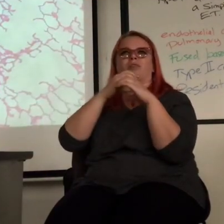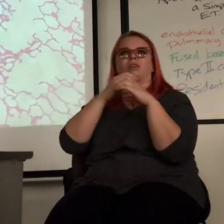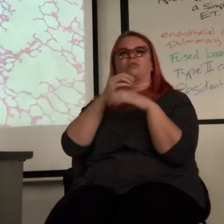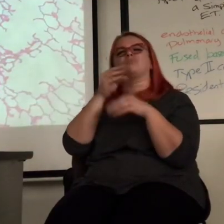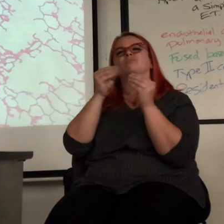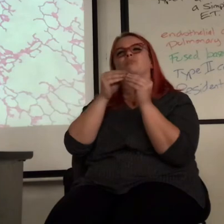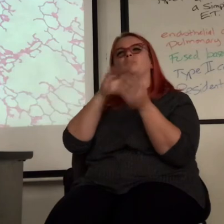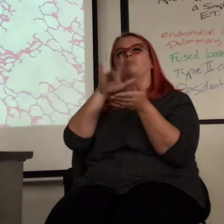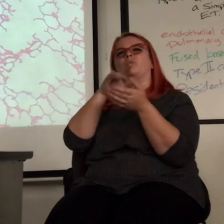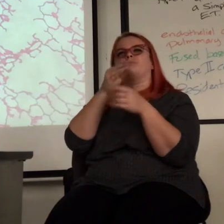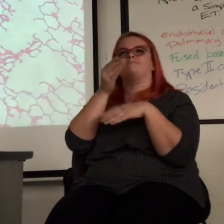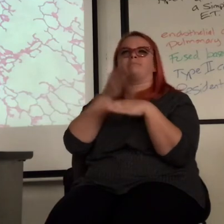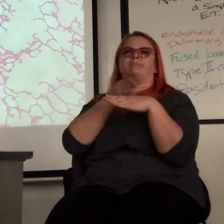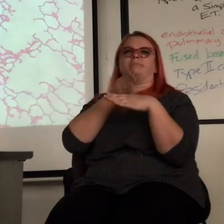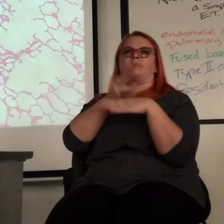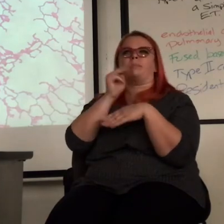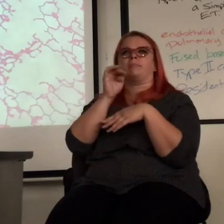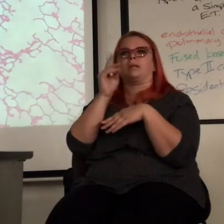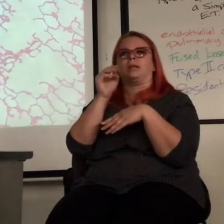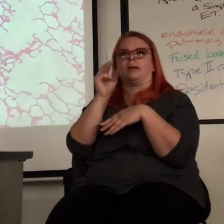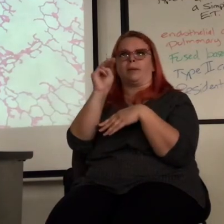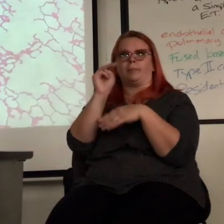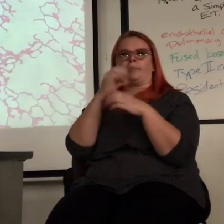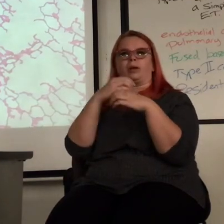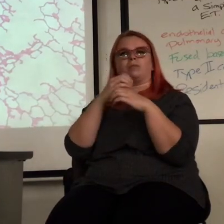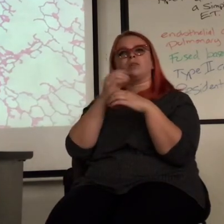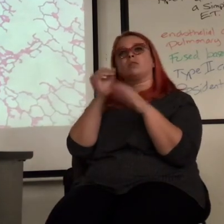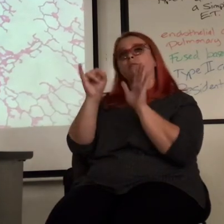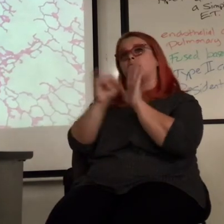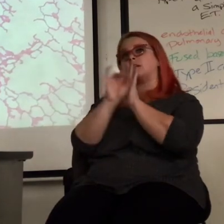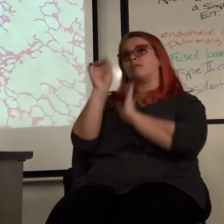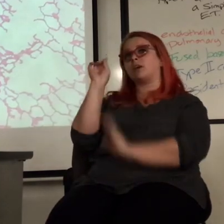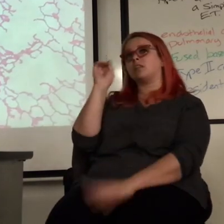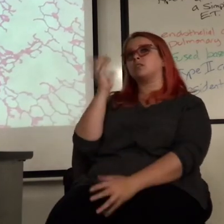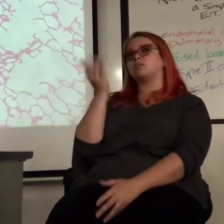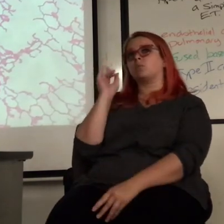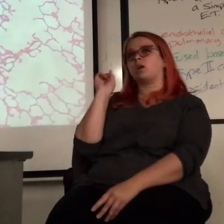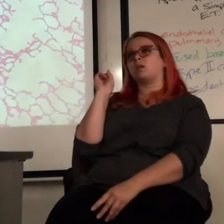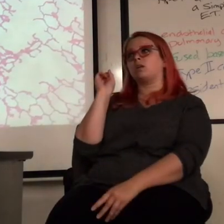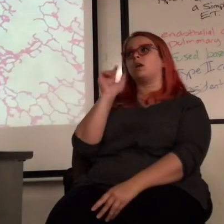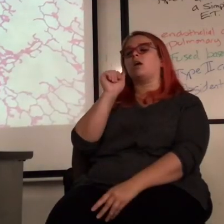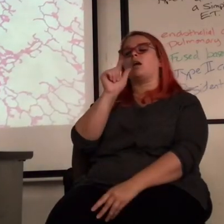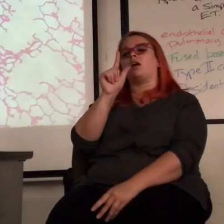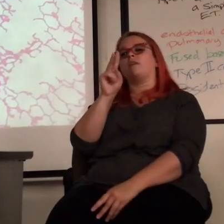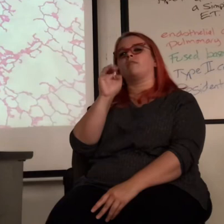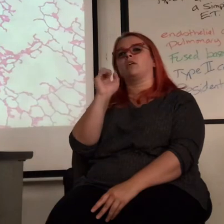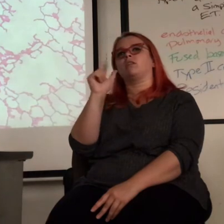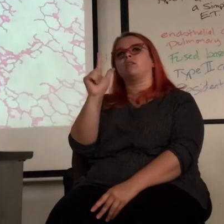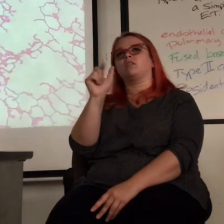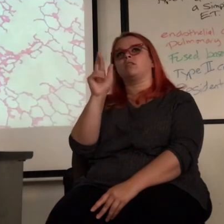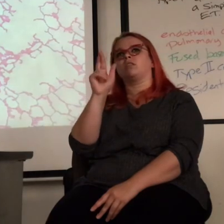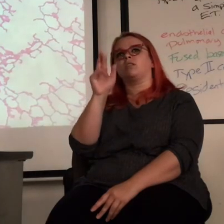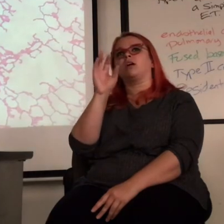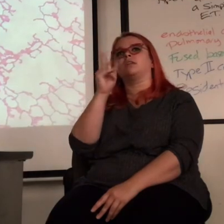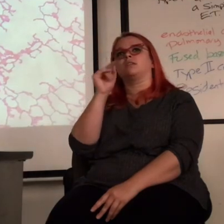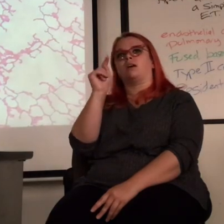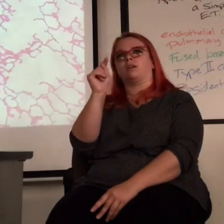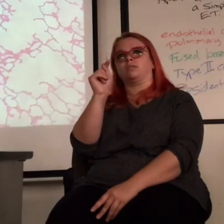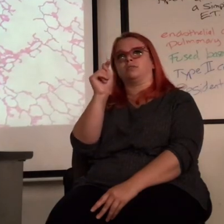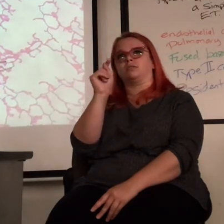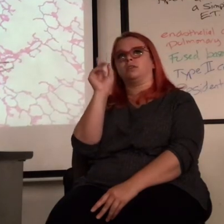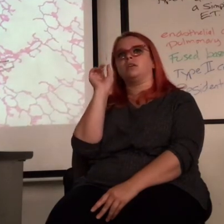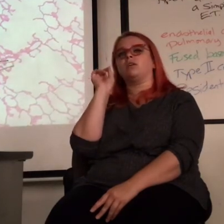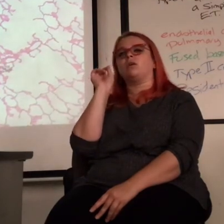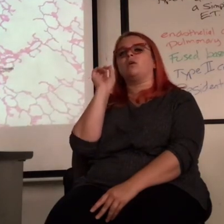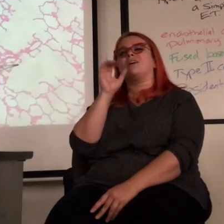indication. So if I just went like this, I said identify, what would you put? Alveolar duct. Alveolar duct. Now, a sac looks more